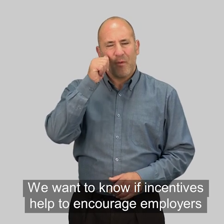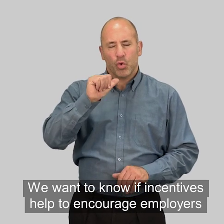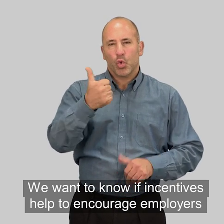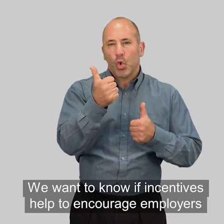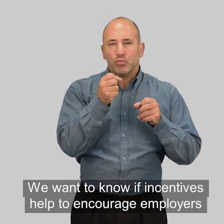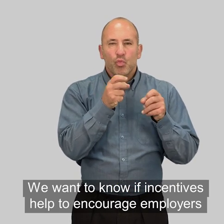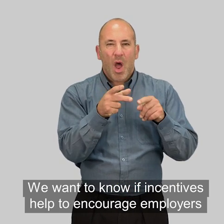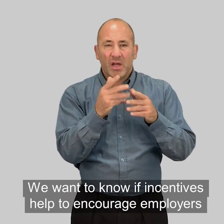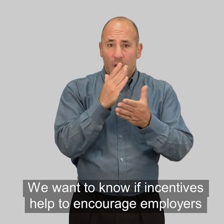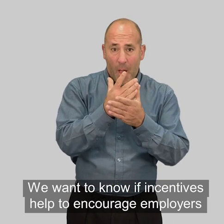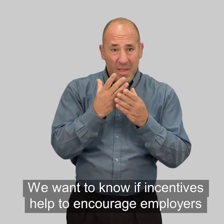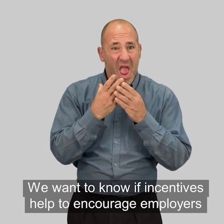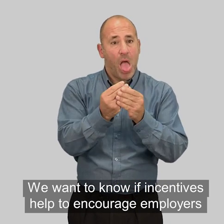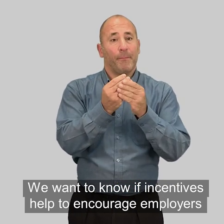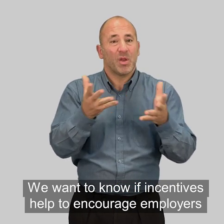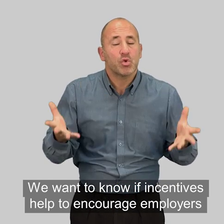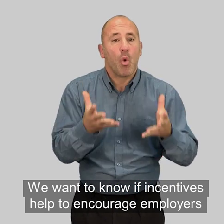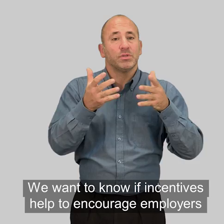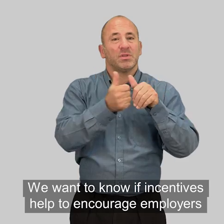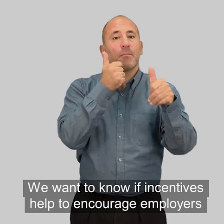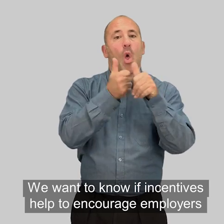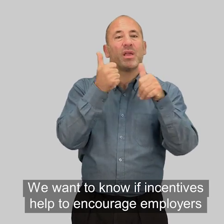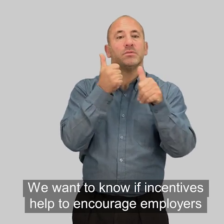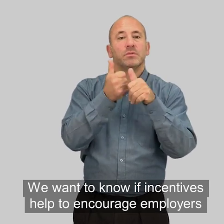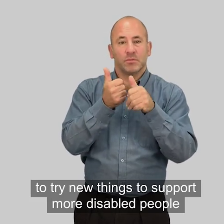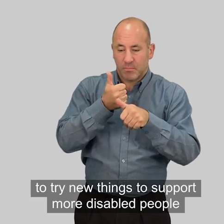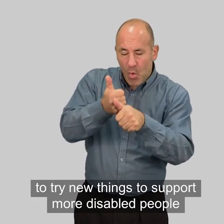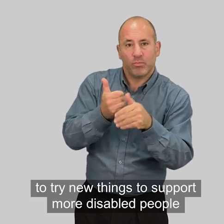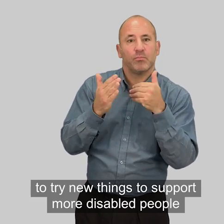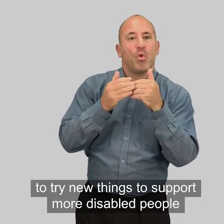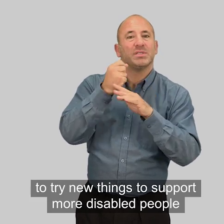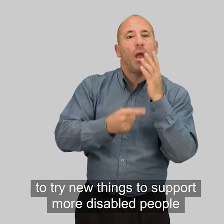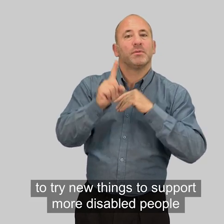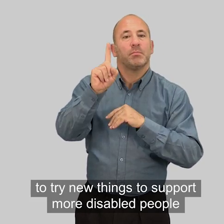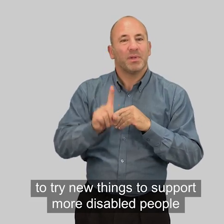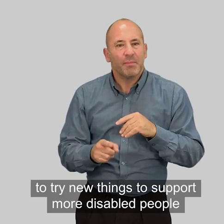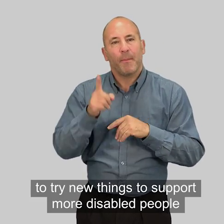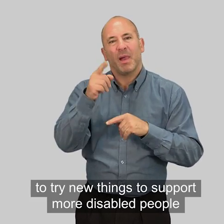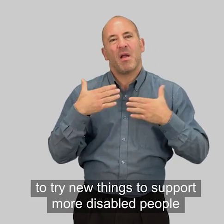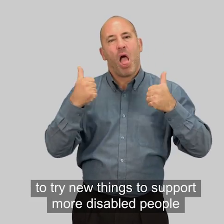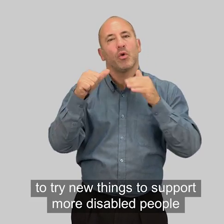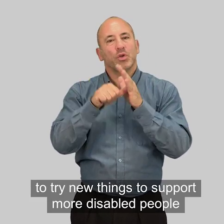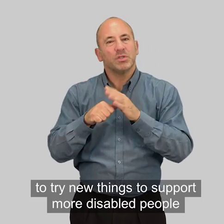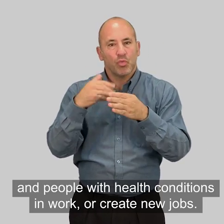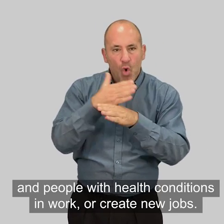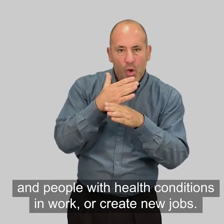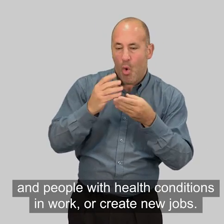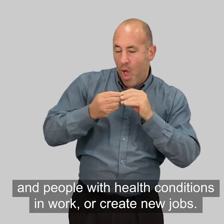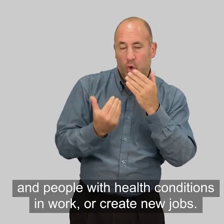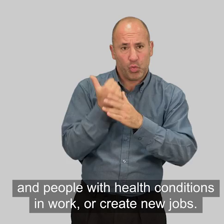We want to know if incentives help to encourage employers to try new things to support more disabled people and people with health